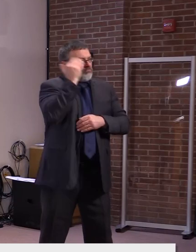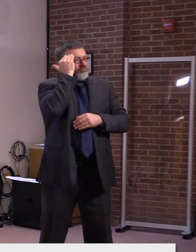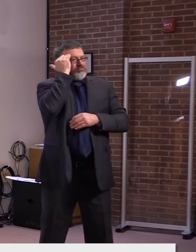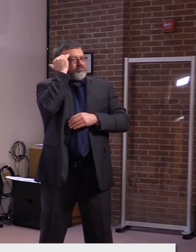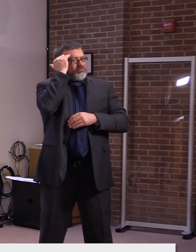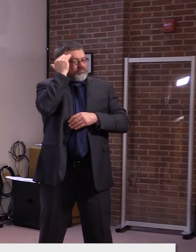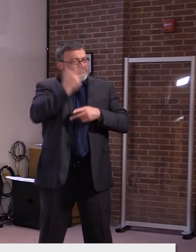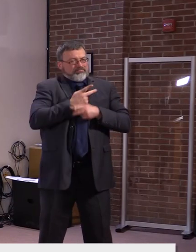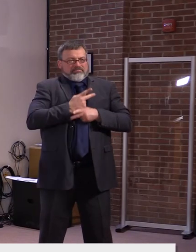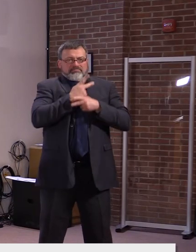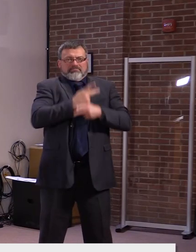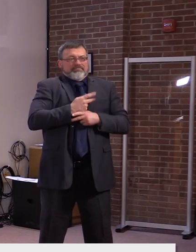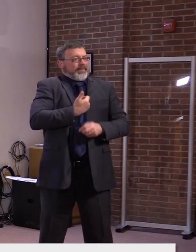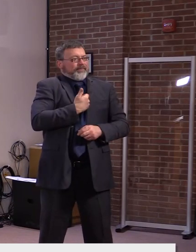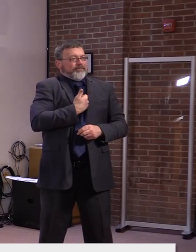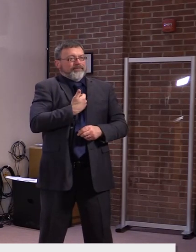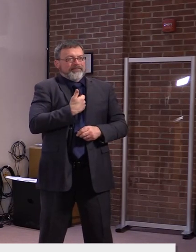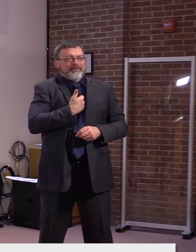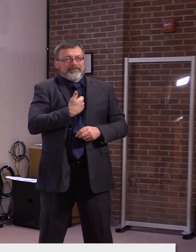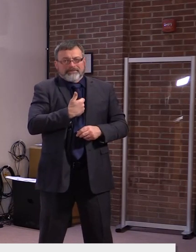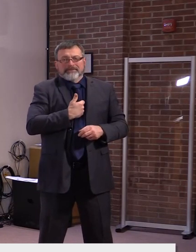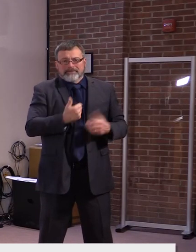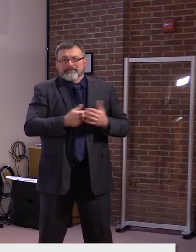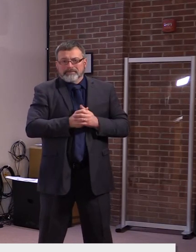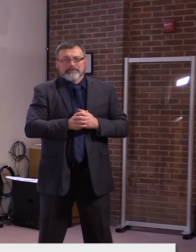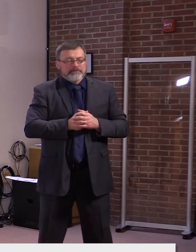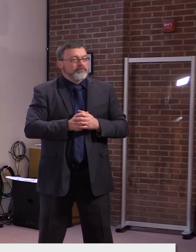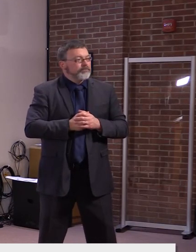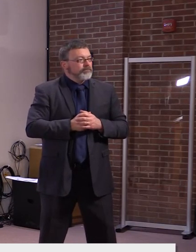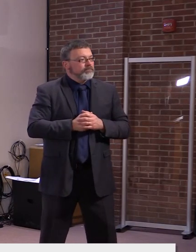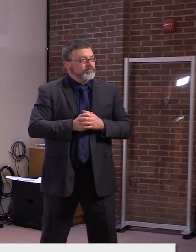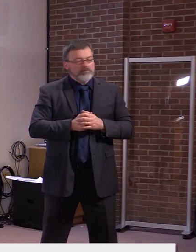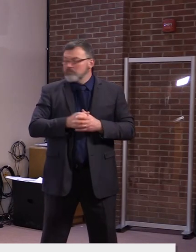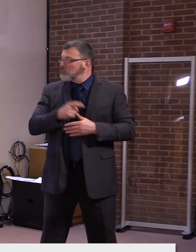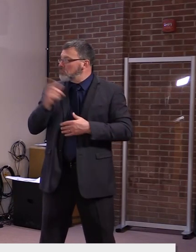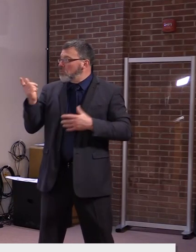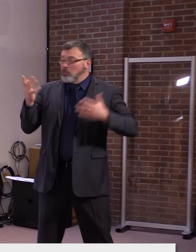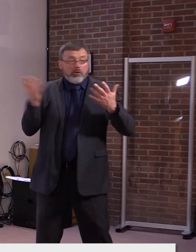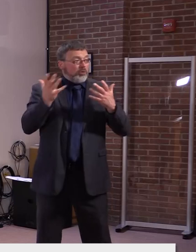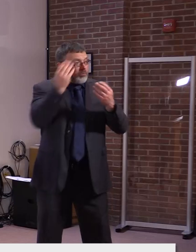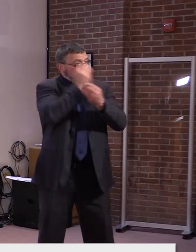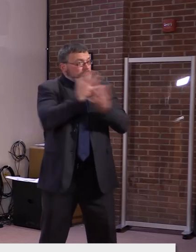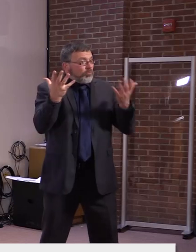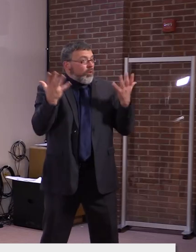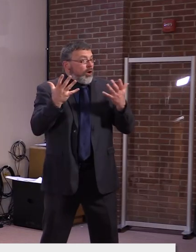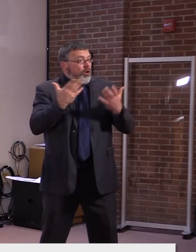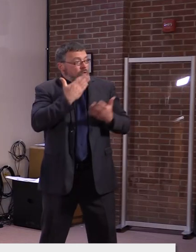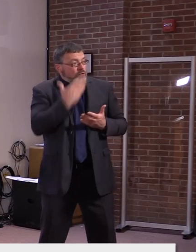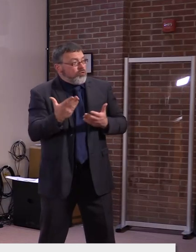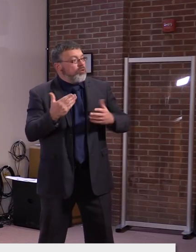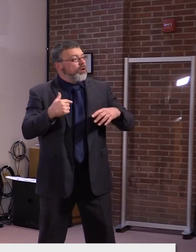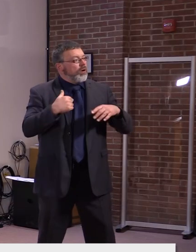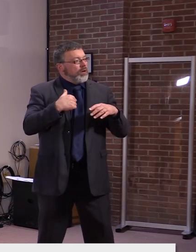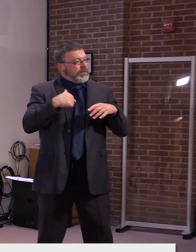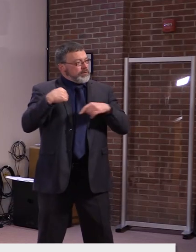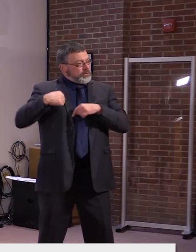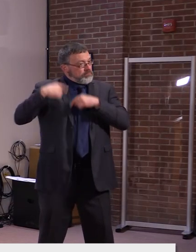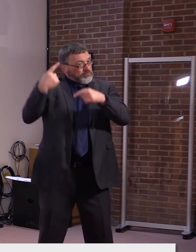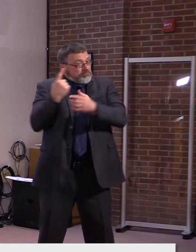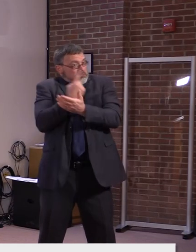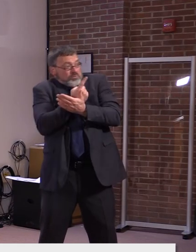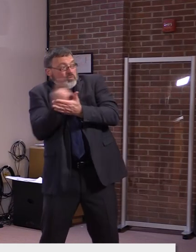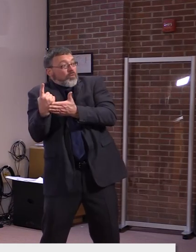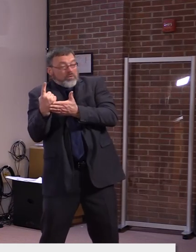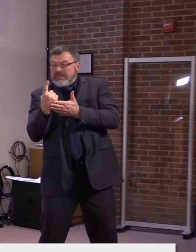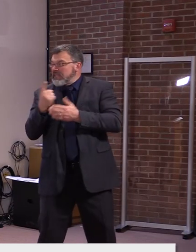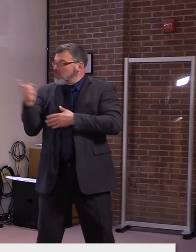well. Another item that is favorable news in terms of this downturn in cases over the last 7 days, on the next slide you